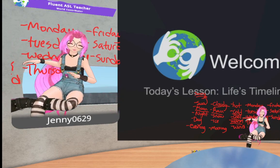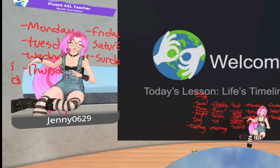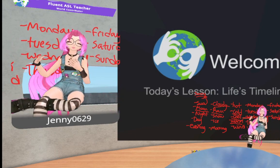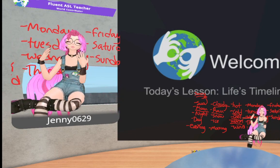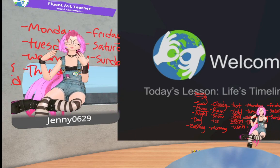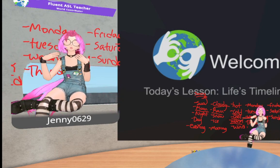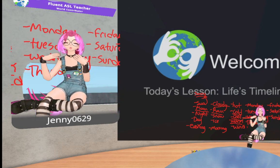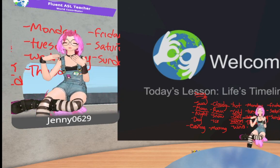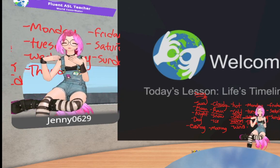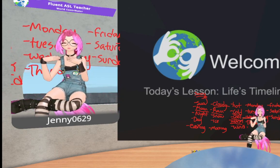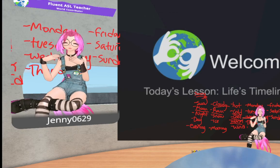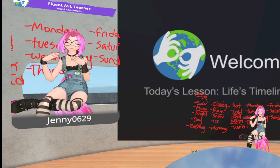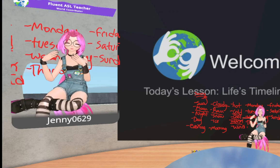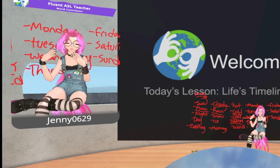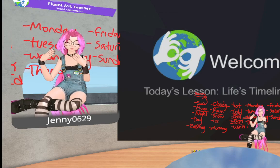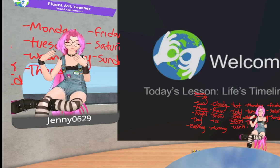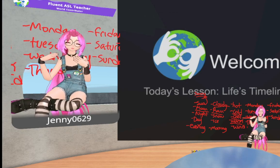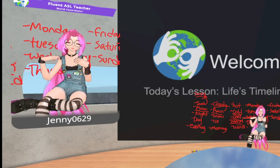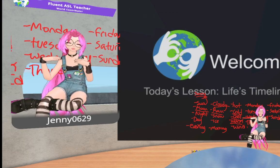Yes,